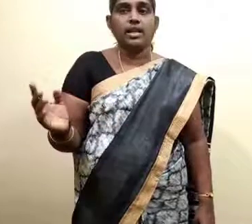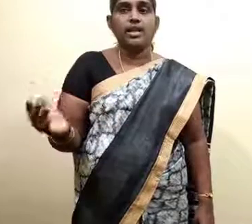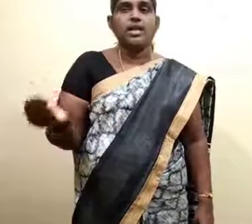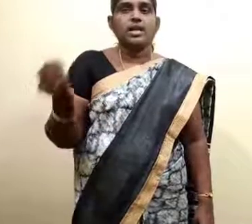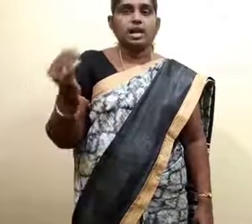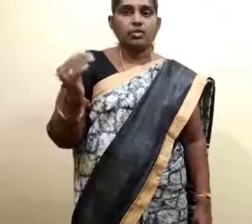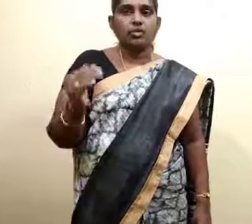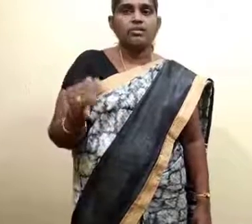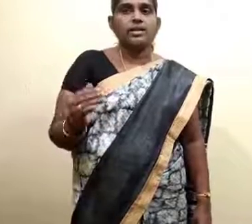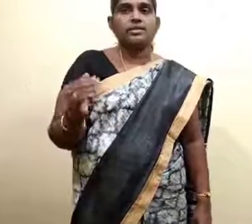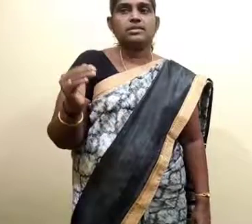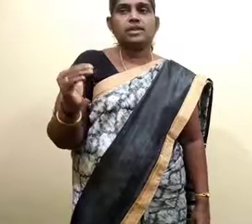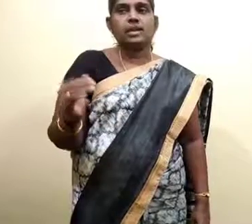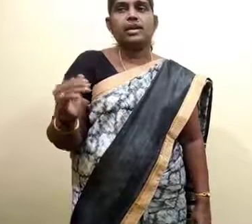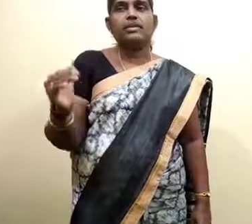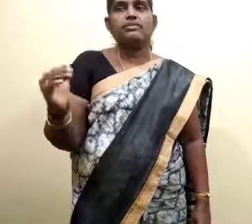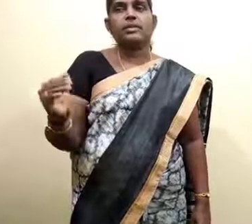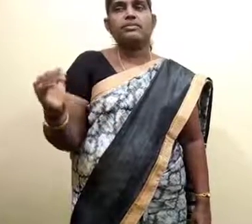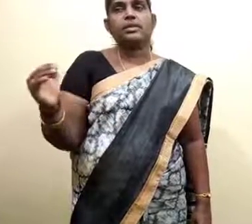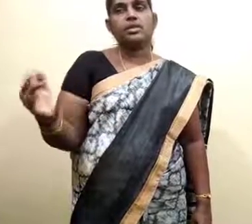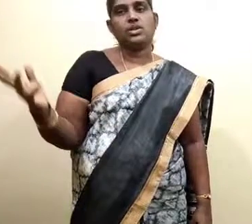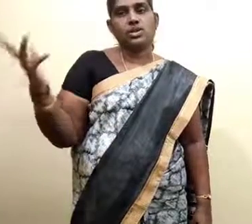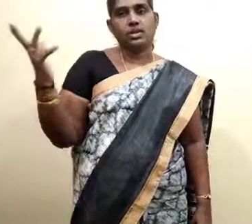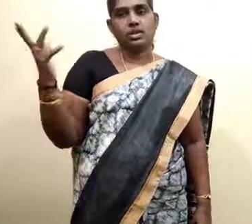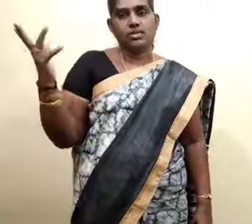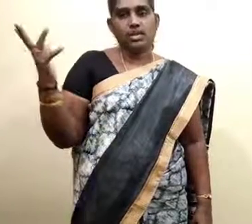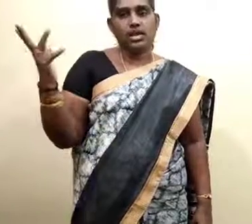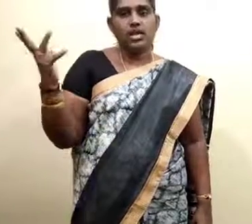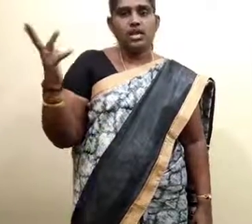1793. Removing the seed from the cotton.